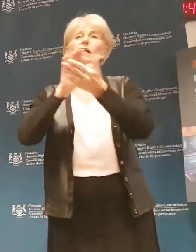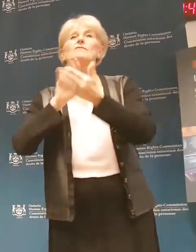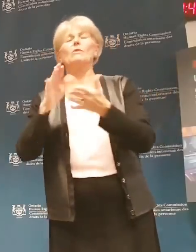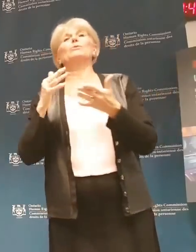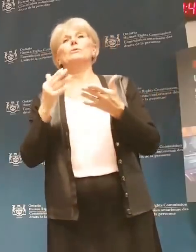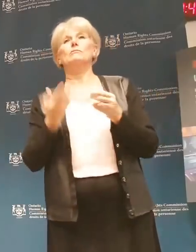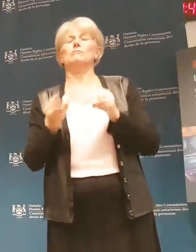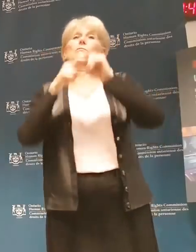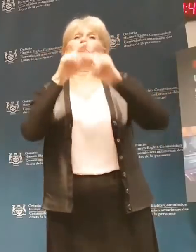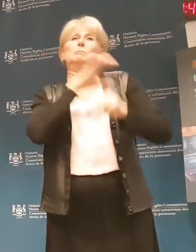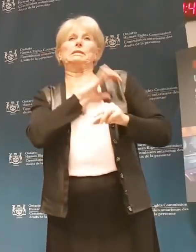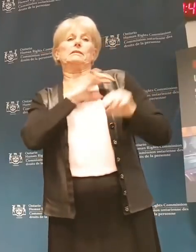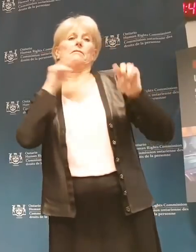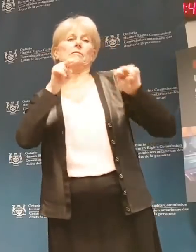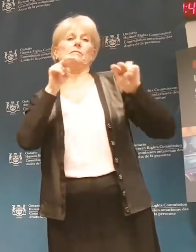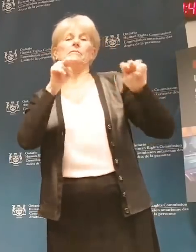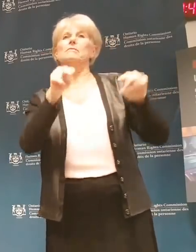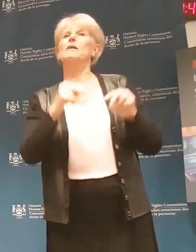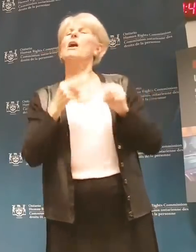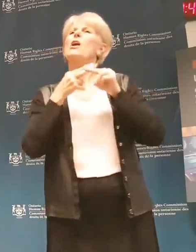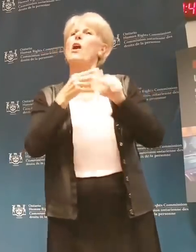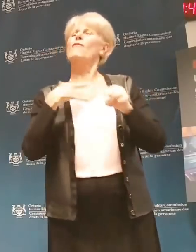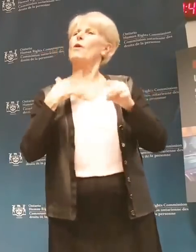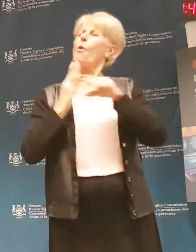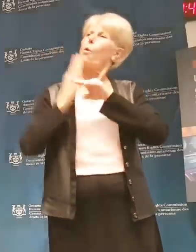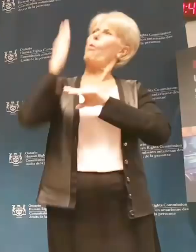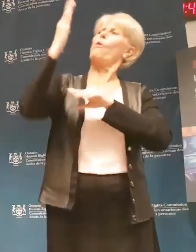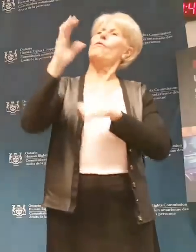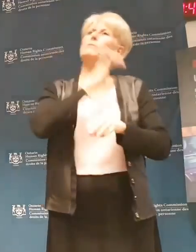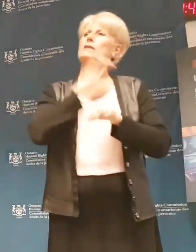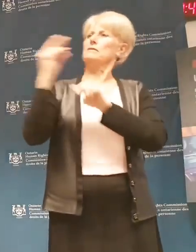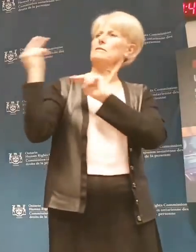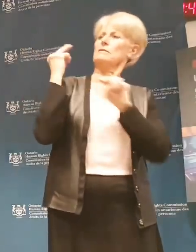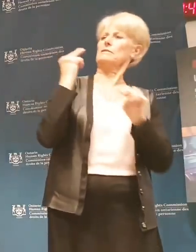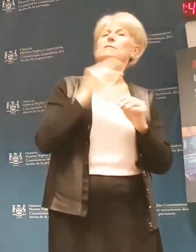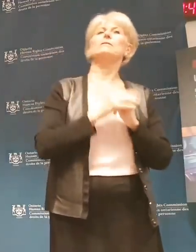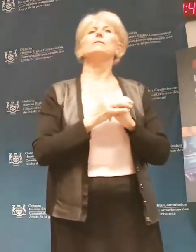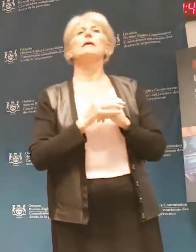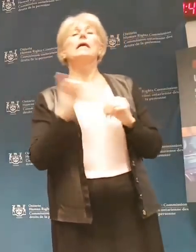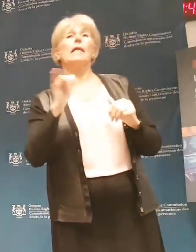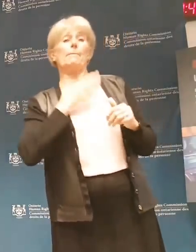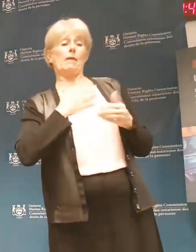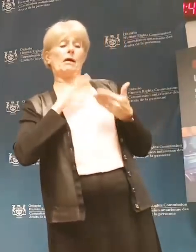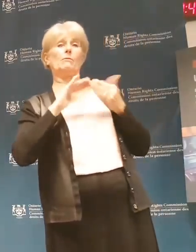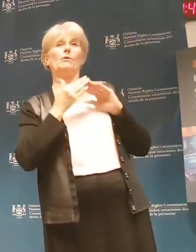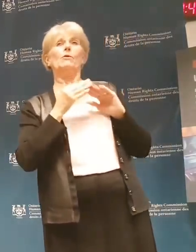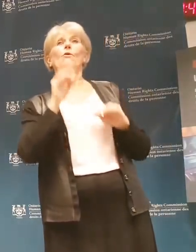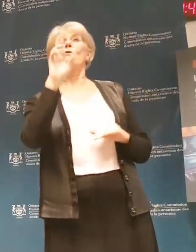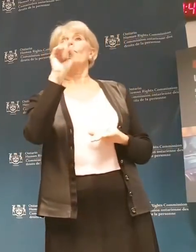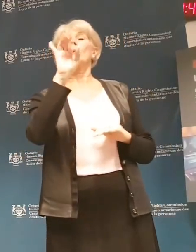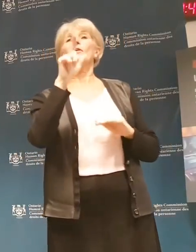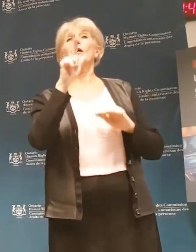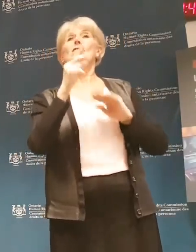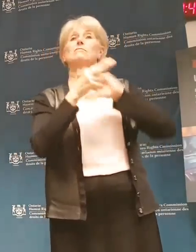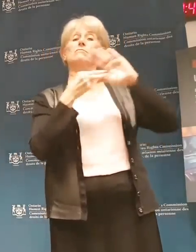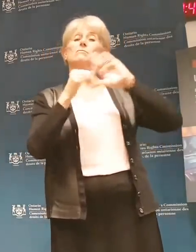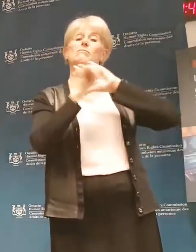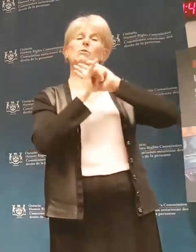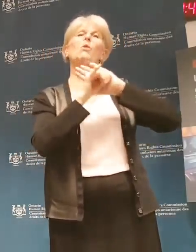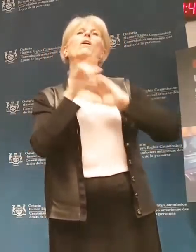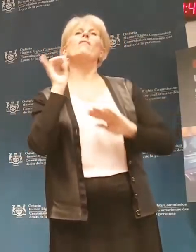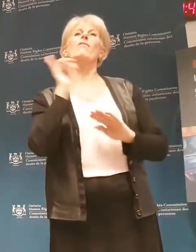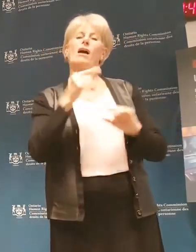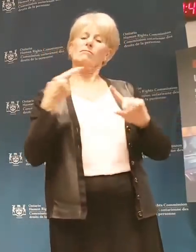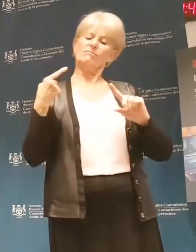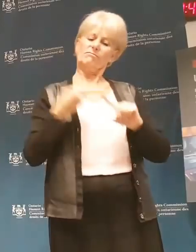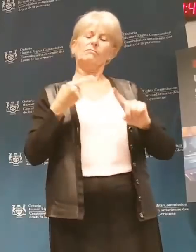policing and what many in the community would call over-policing. And to many communities like mine, racial profiling is at the heart of that